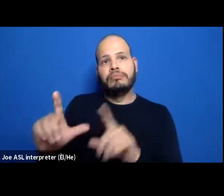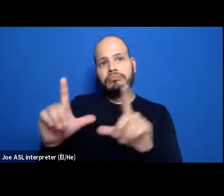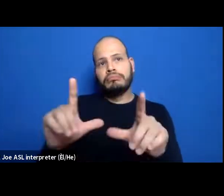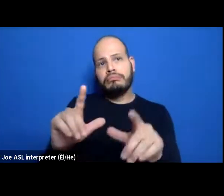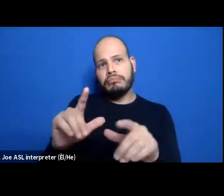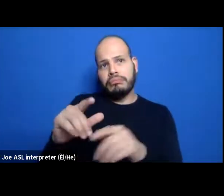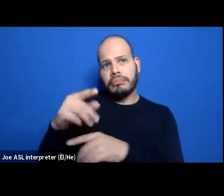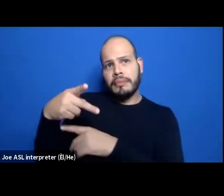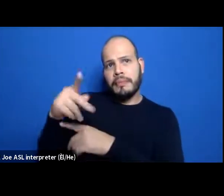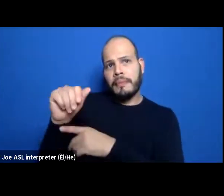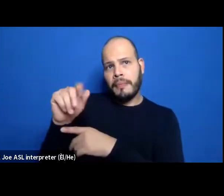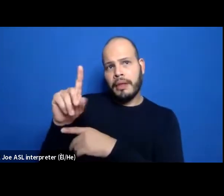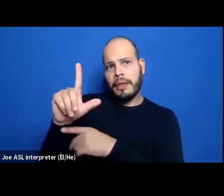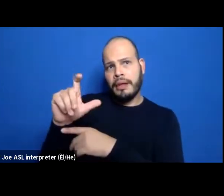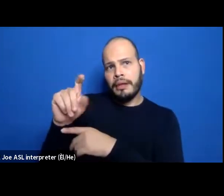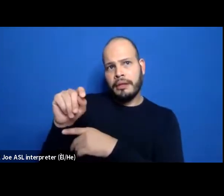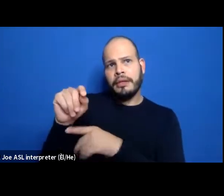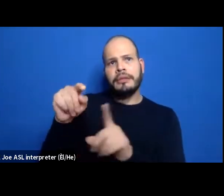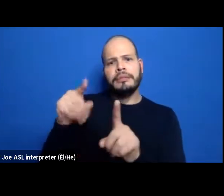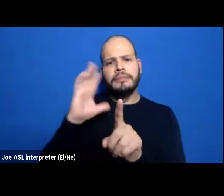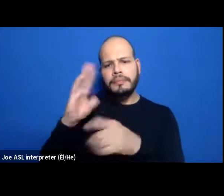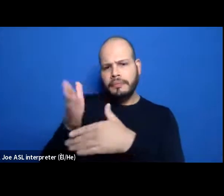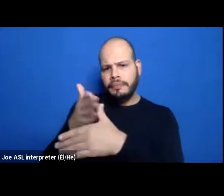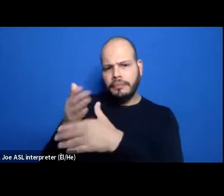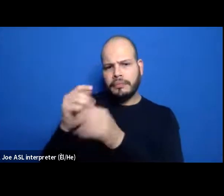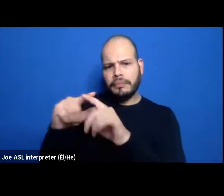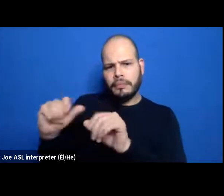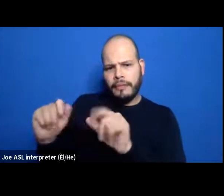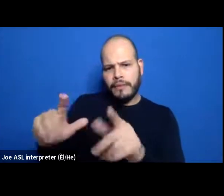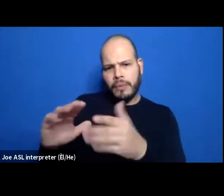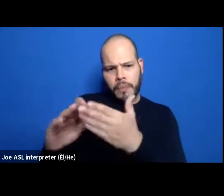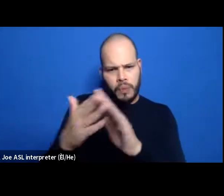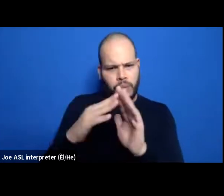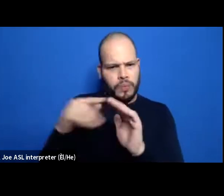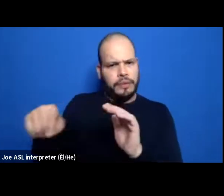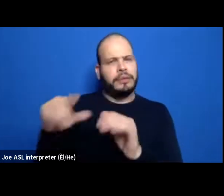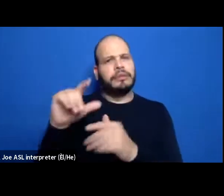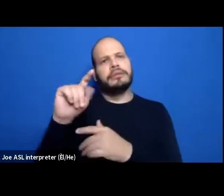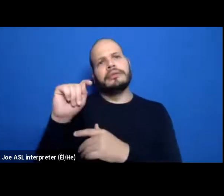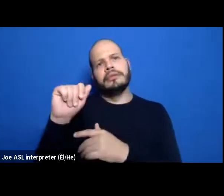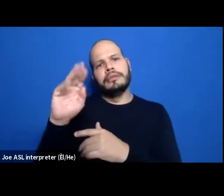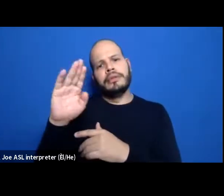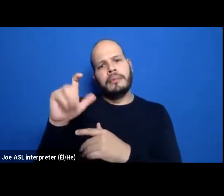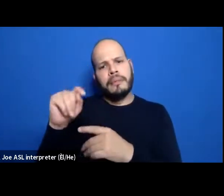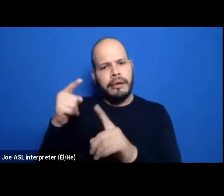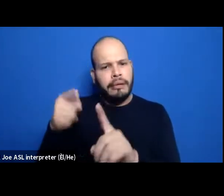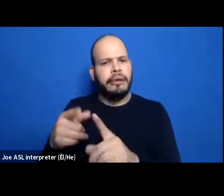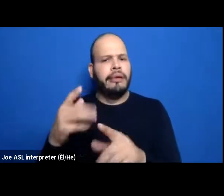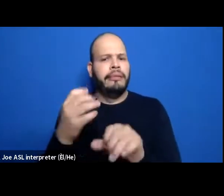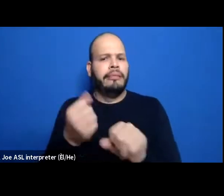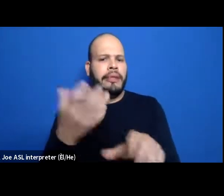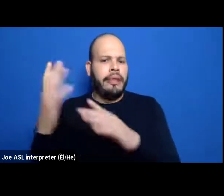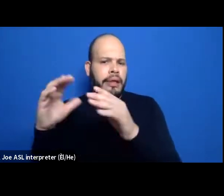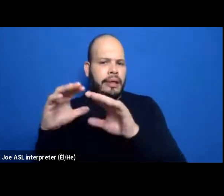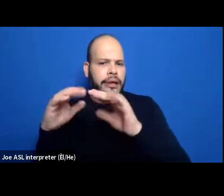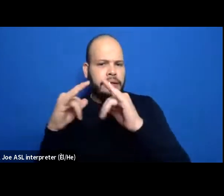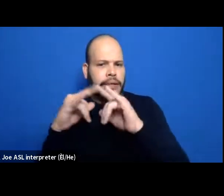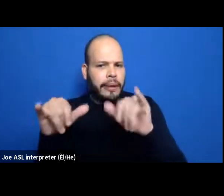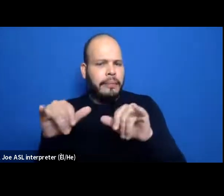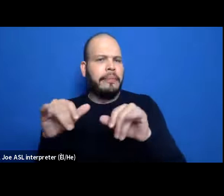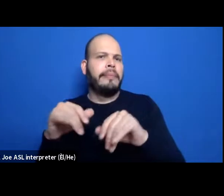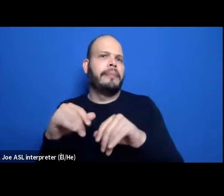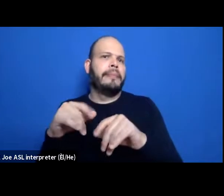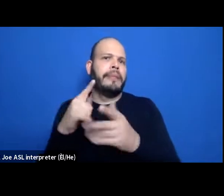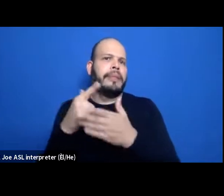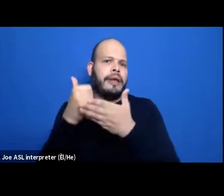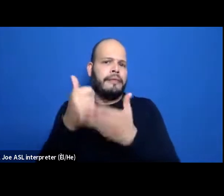to integrate abolitionist education in your teaching practice. And so we're just inviting you to share that if you